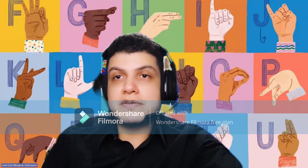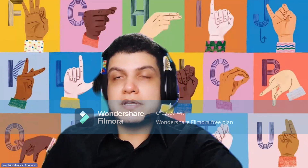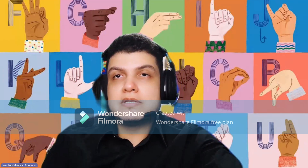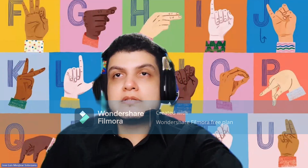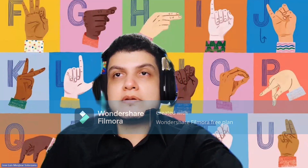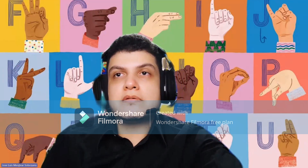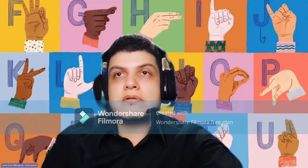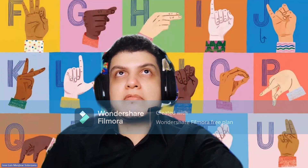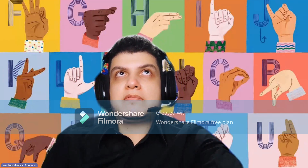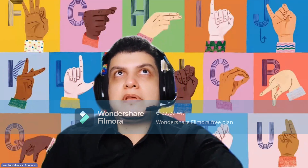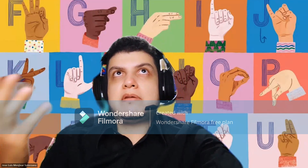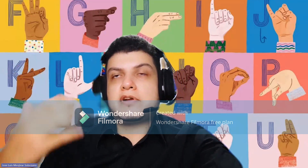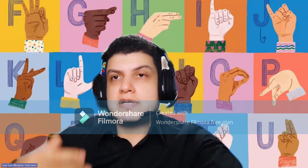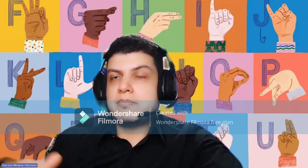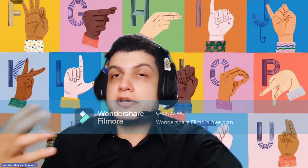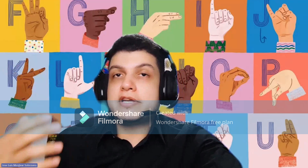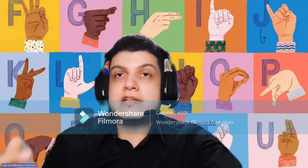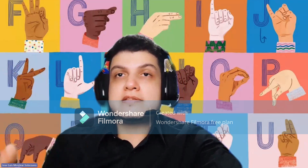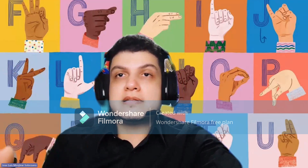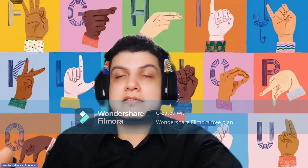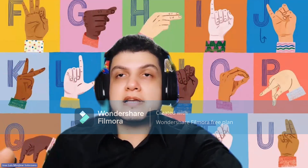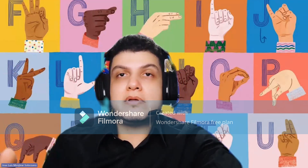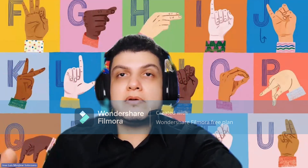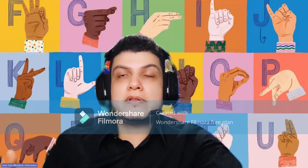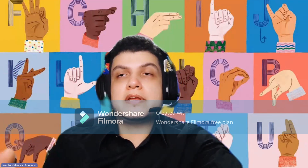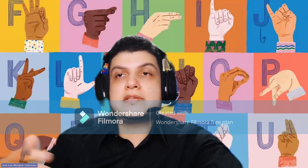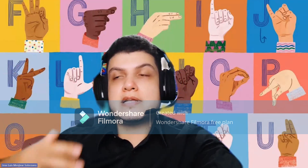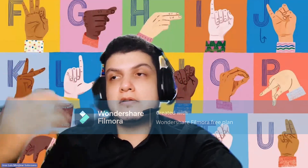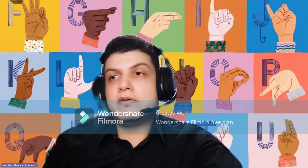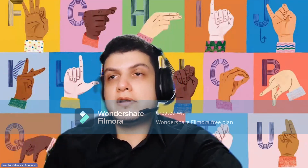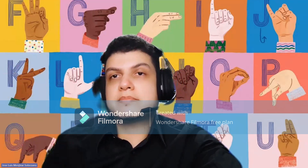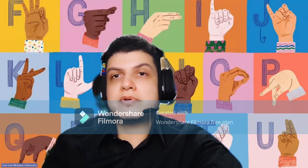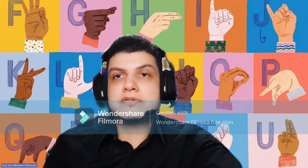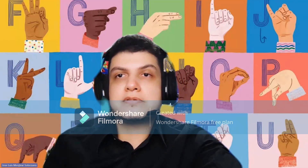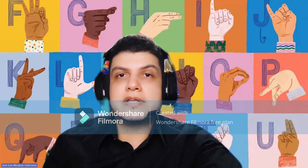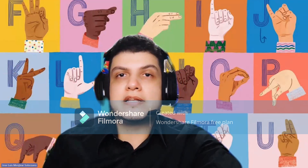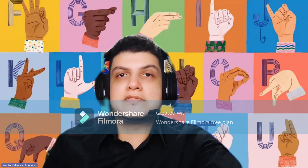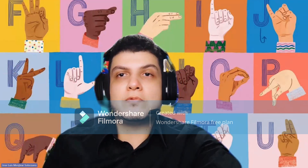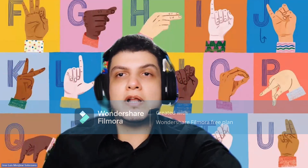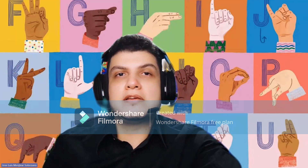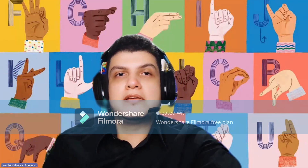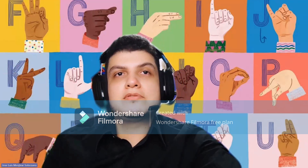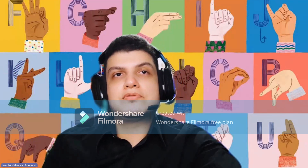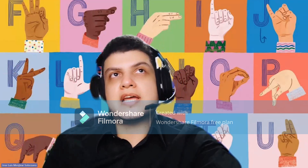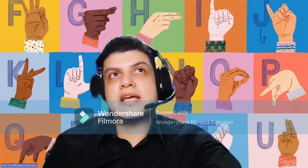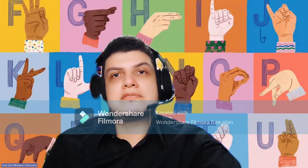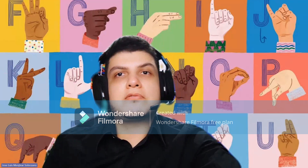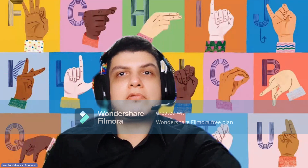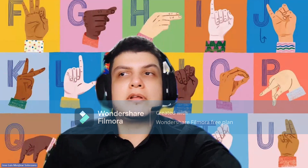specific. So for example, here in El Salvador, there is another expression that is you want to sign